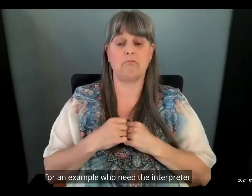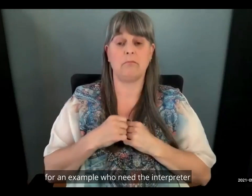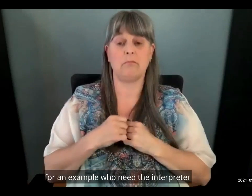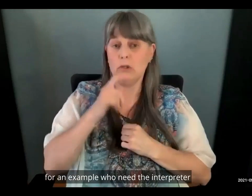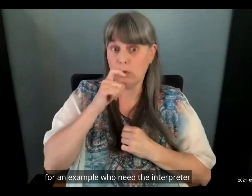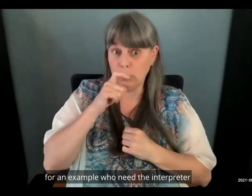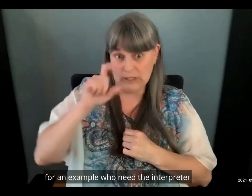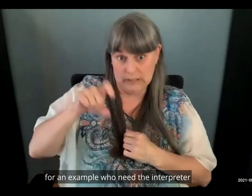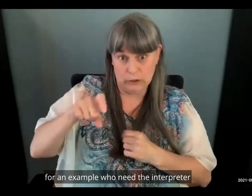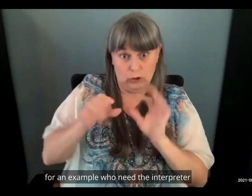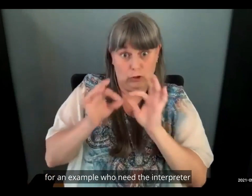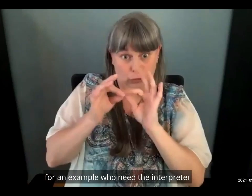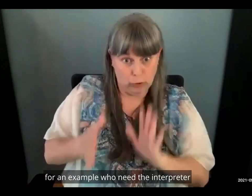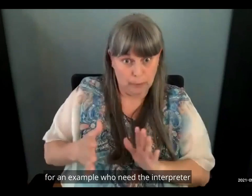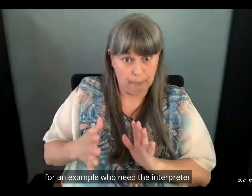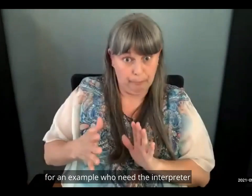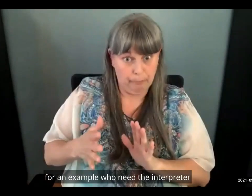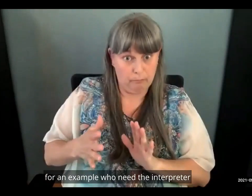You know, for an example,